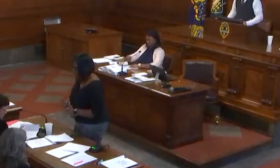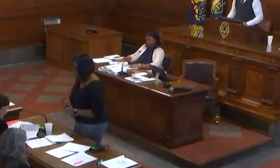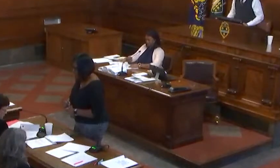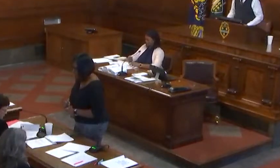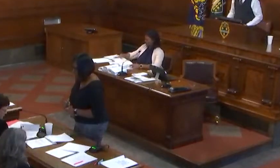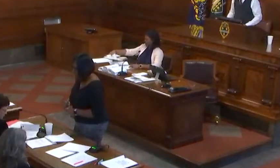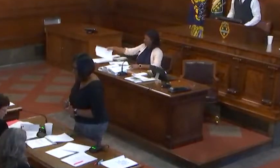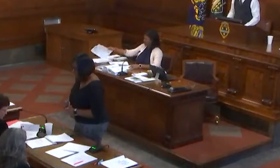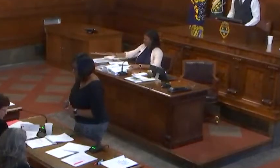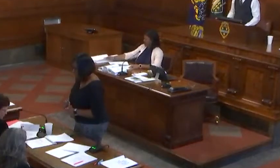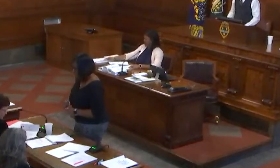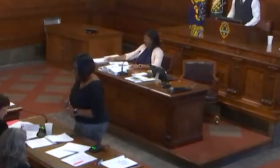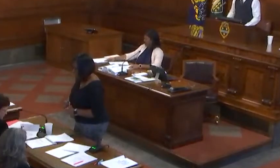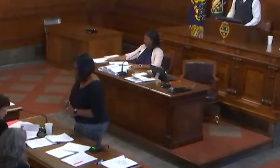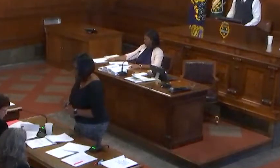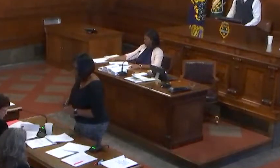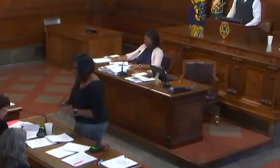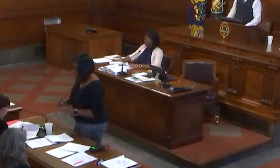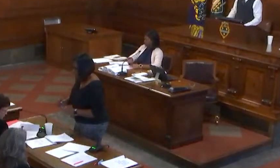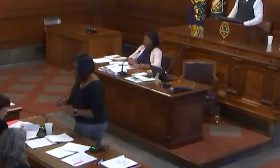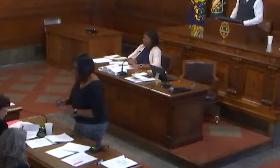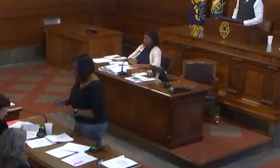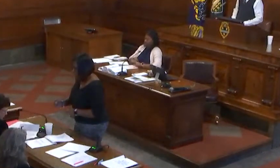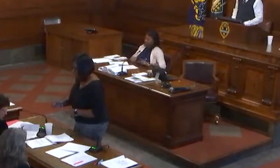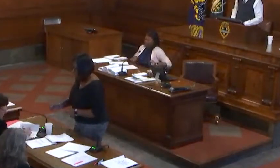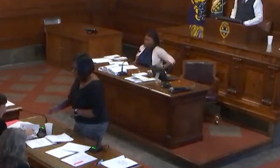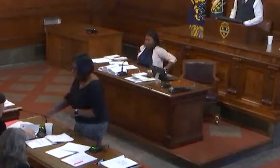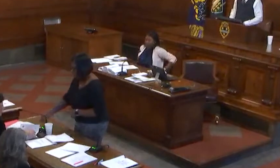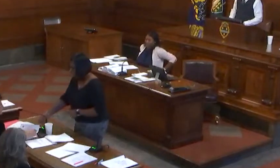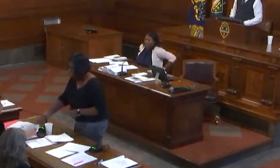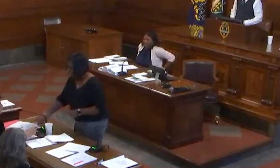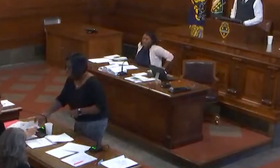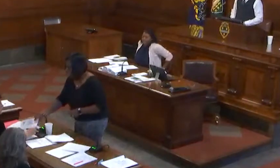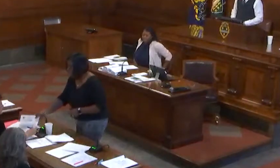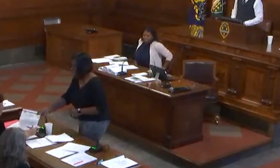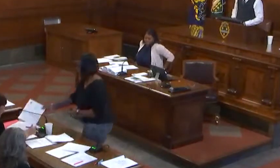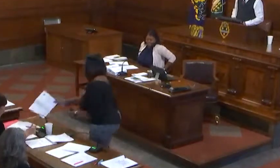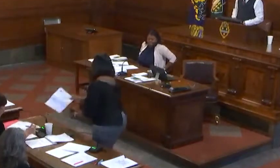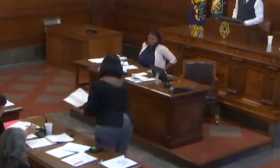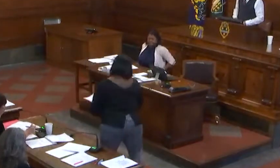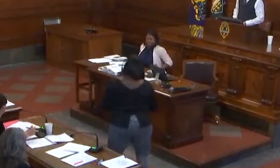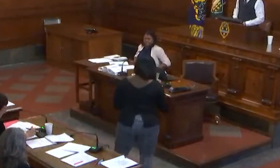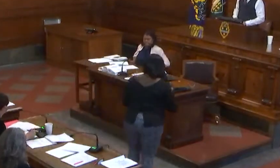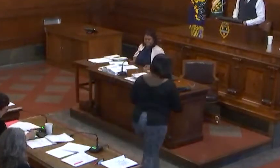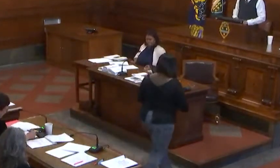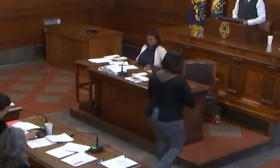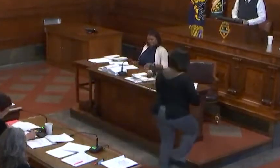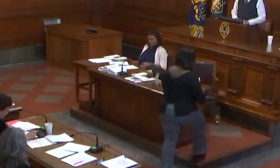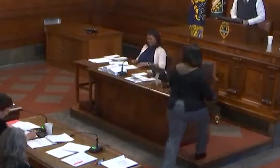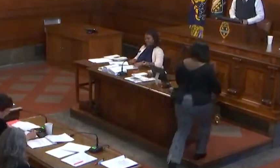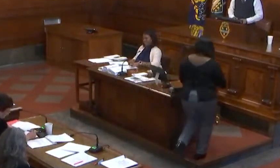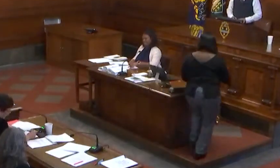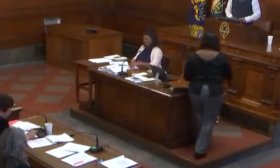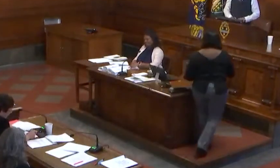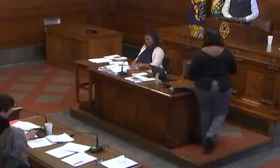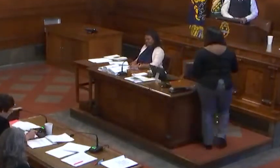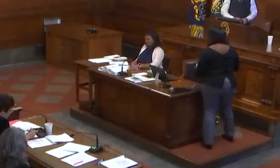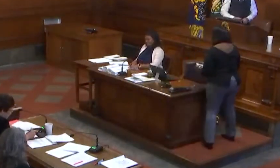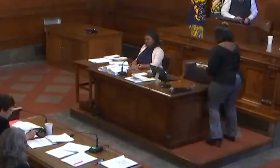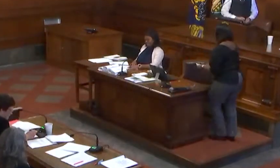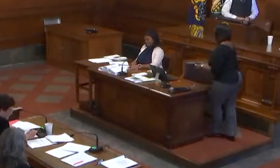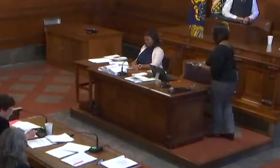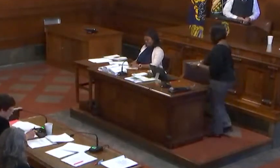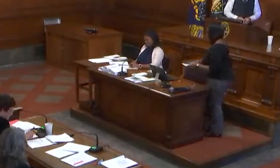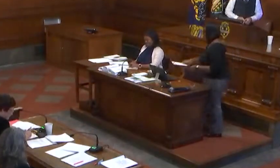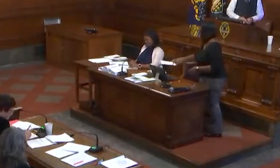bill, having received the legally required number of votes, has finally passed. Our next committee is our Committee on Urban Recreation. Our chair